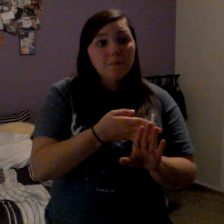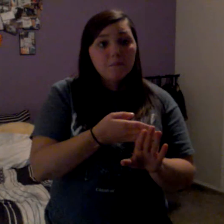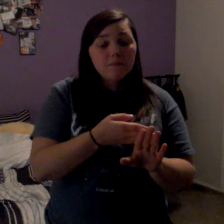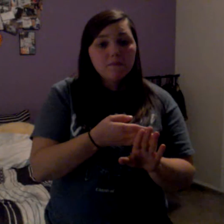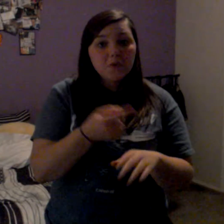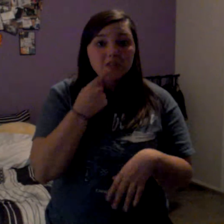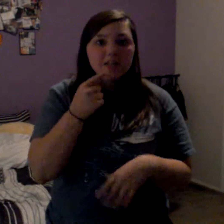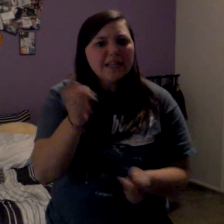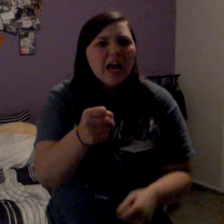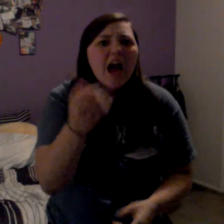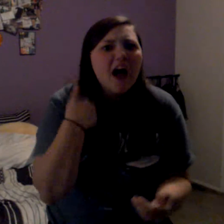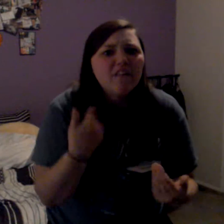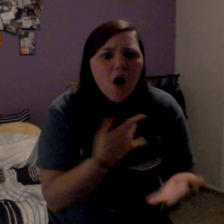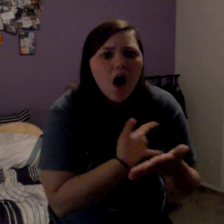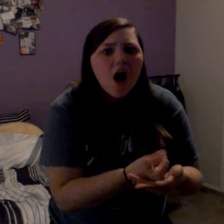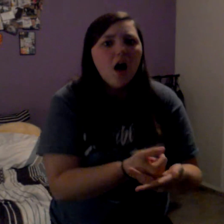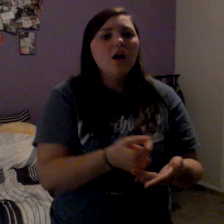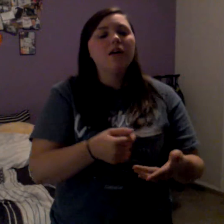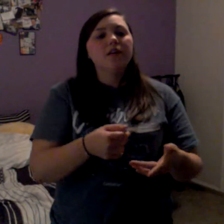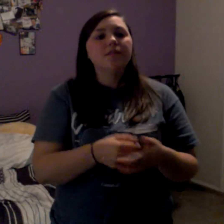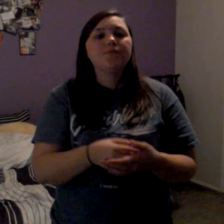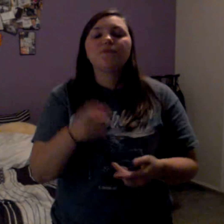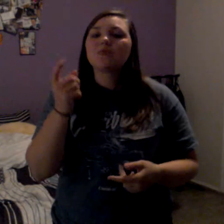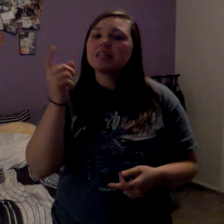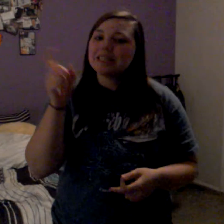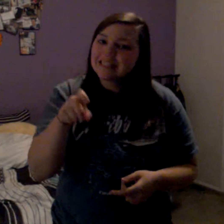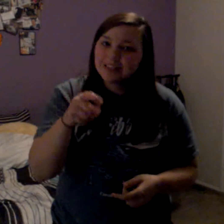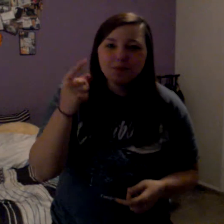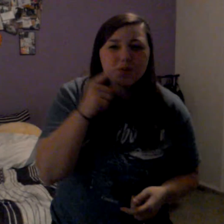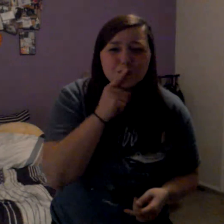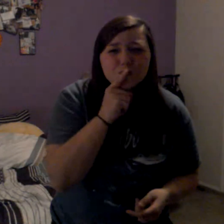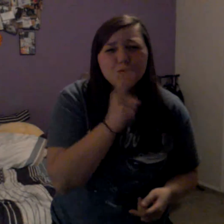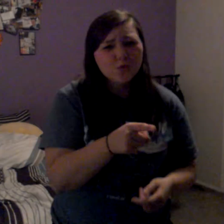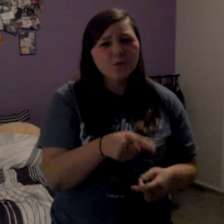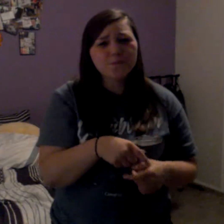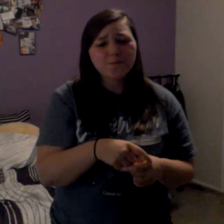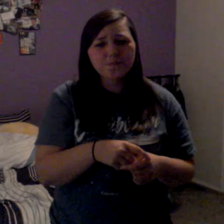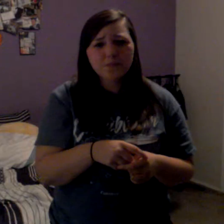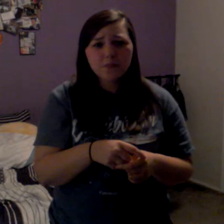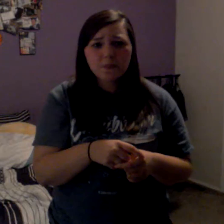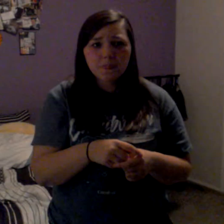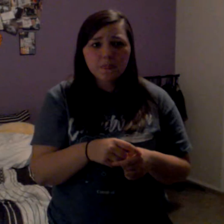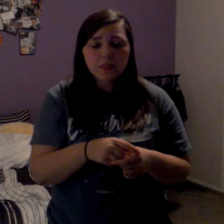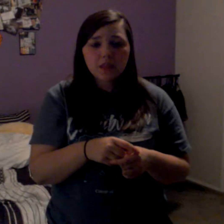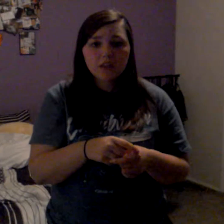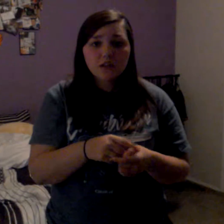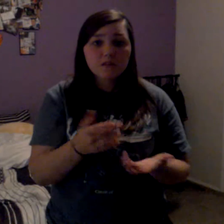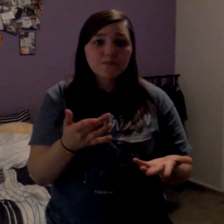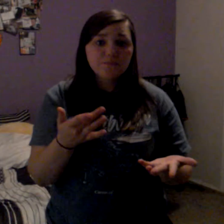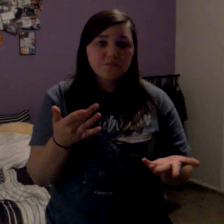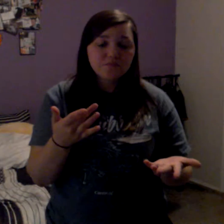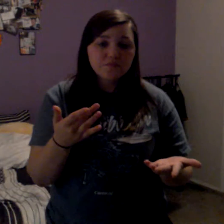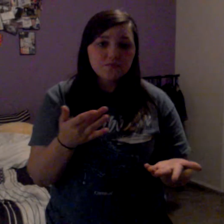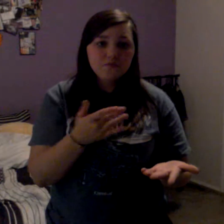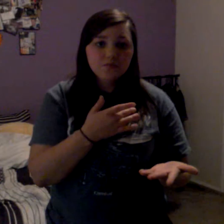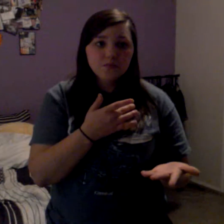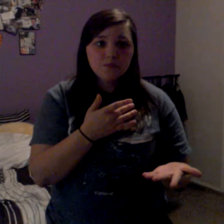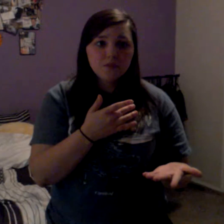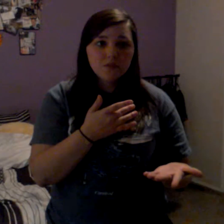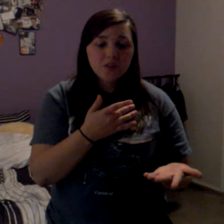attack, you need to be sure a heart attack is probable as the victim feels